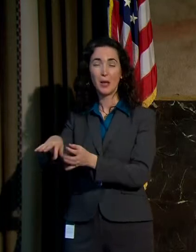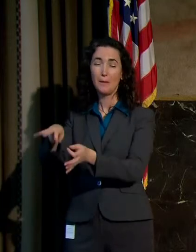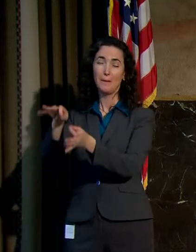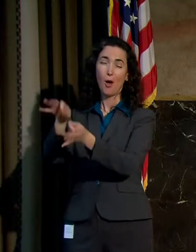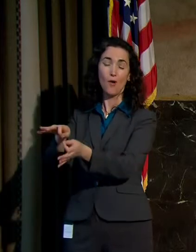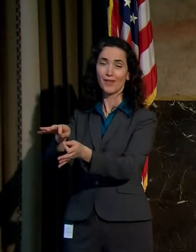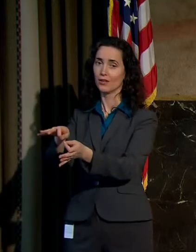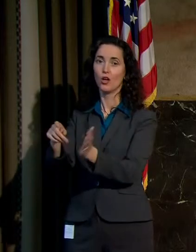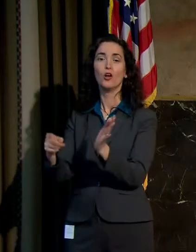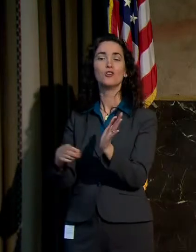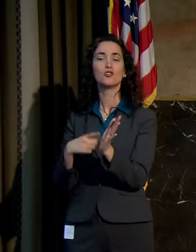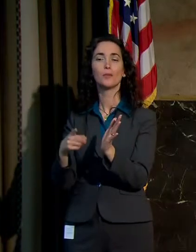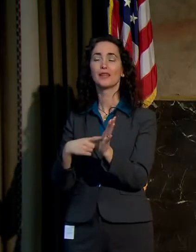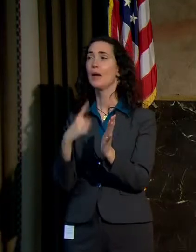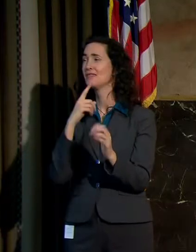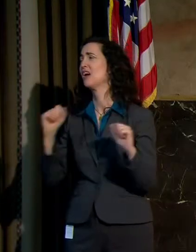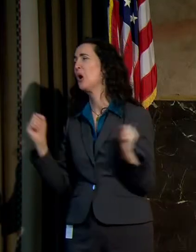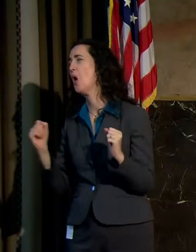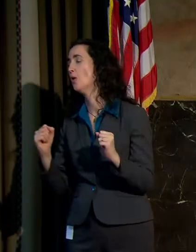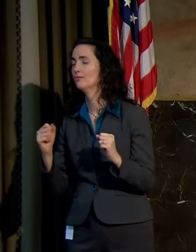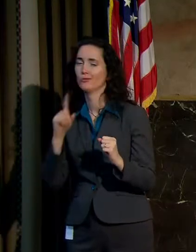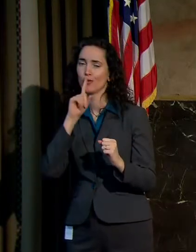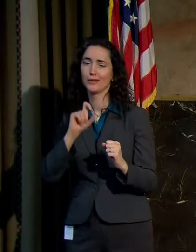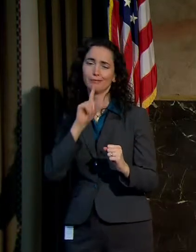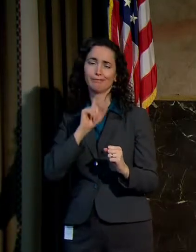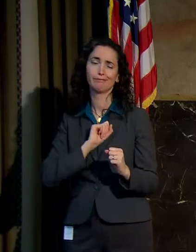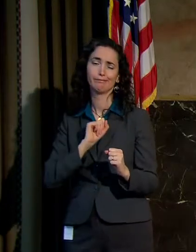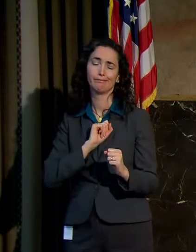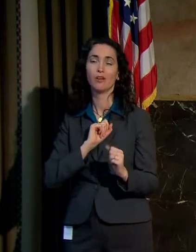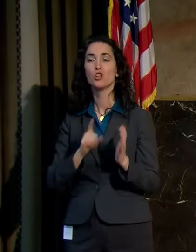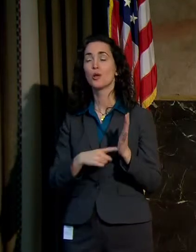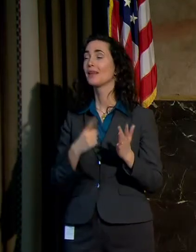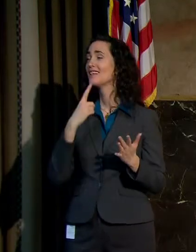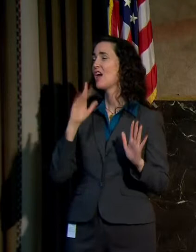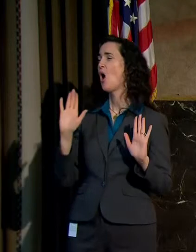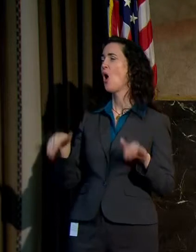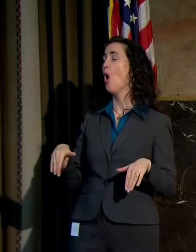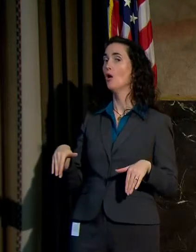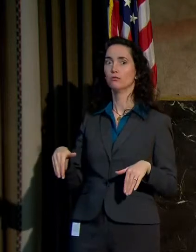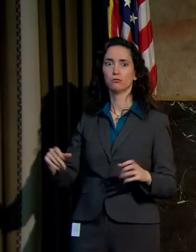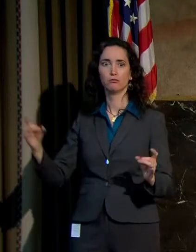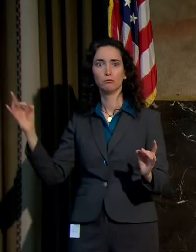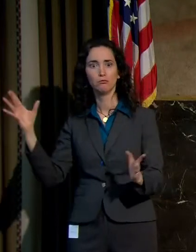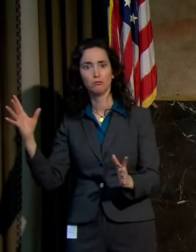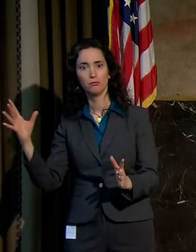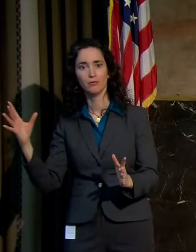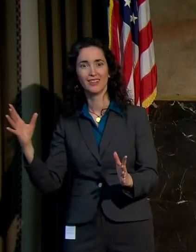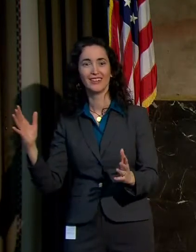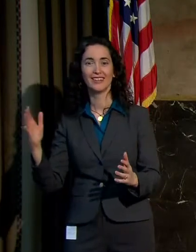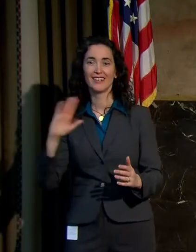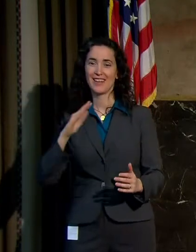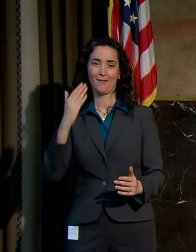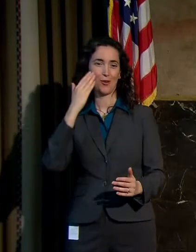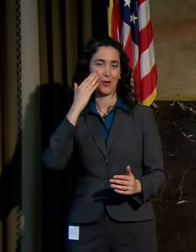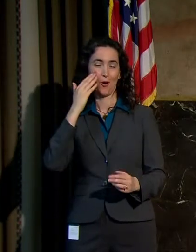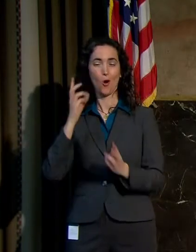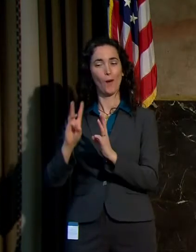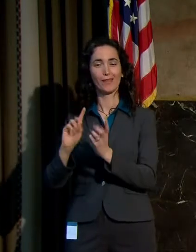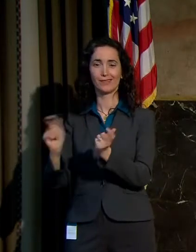they overstate the weather that we're going to get, and sometimes they understate. And so we all need to be weather aware, paying